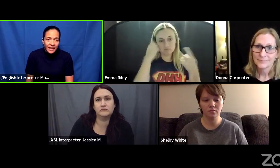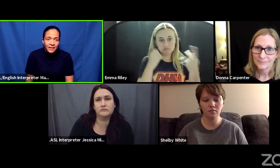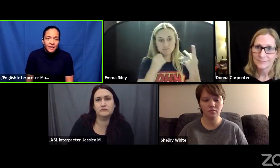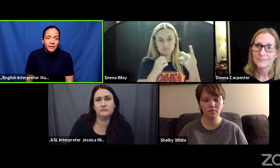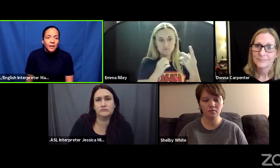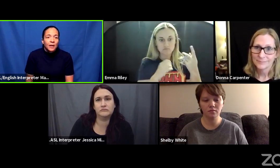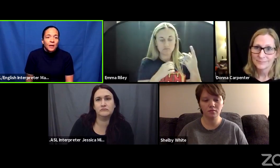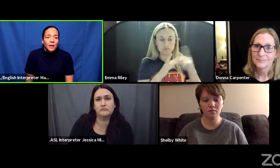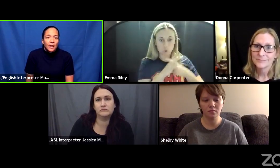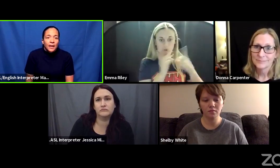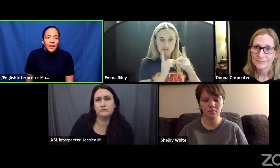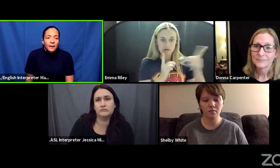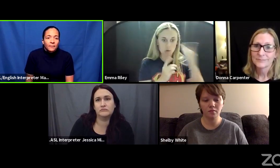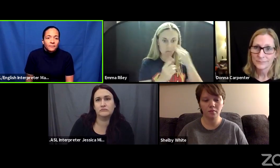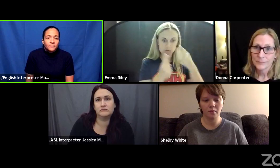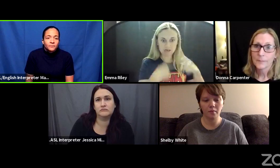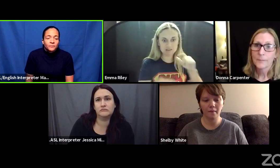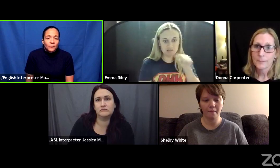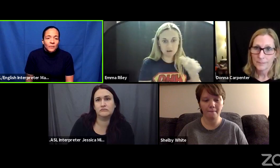is sighted.